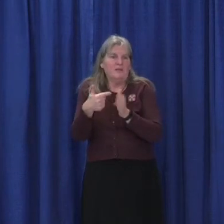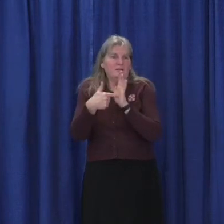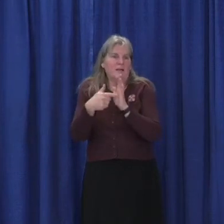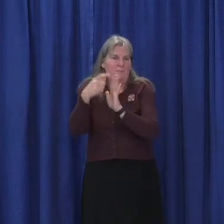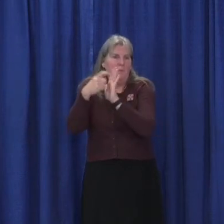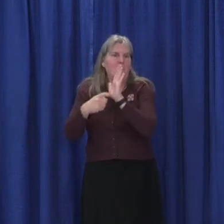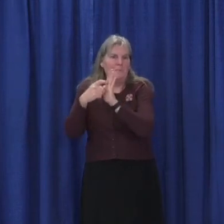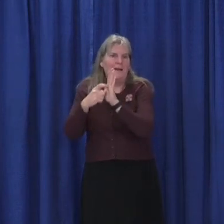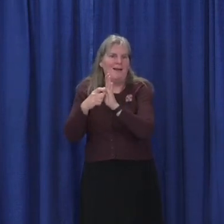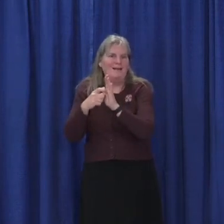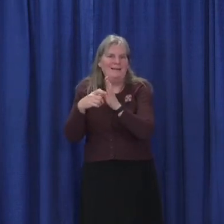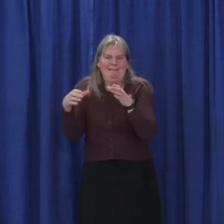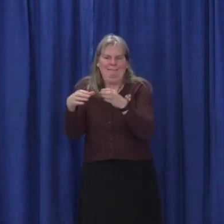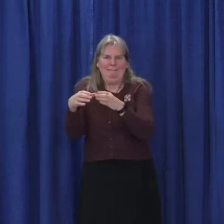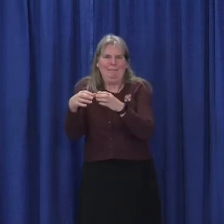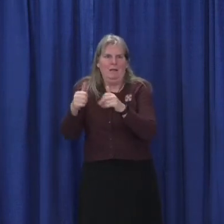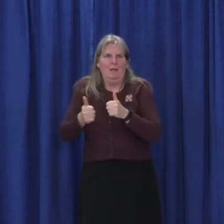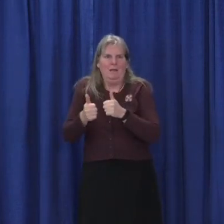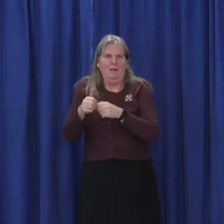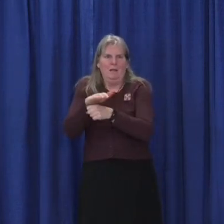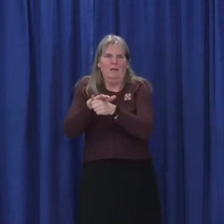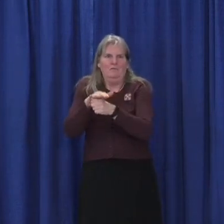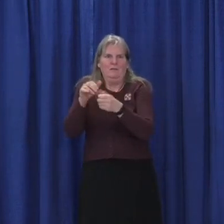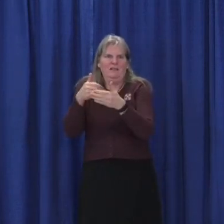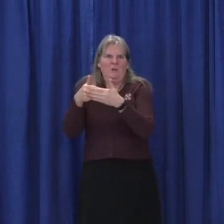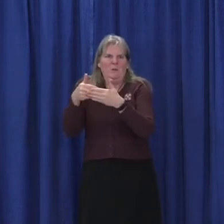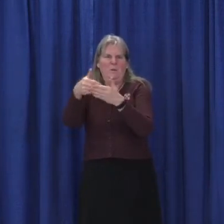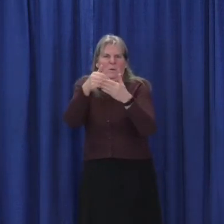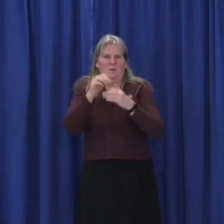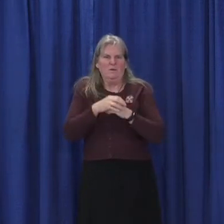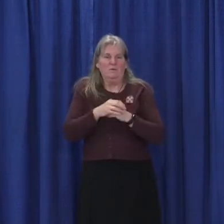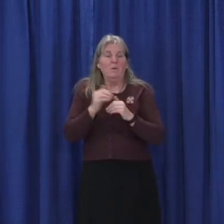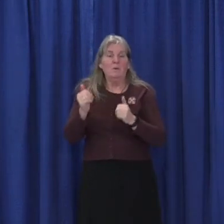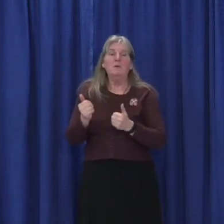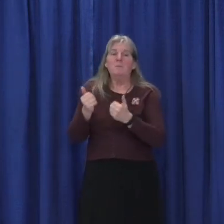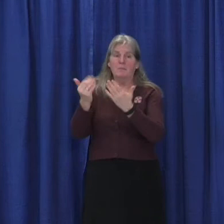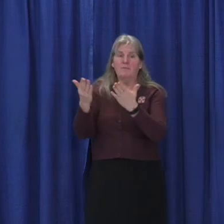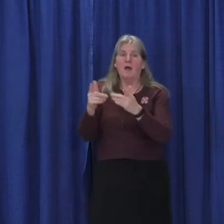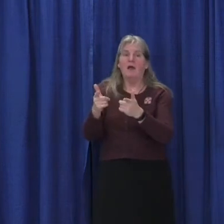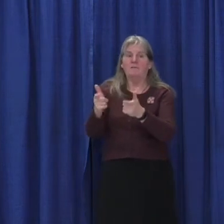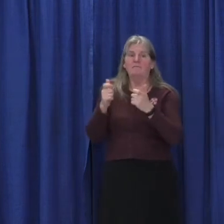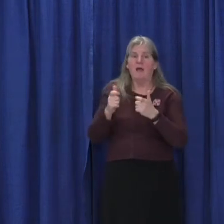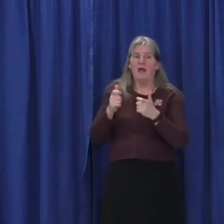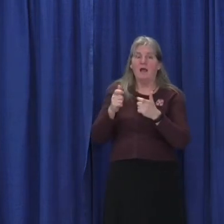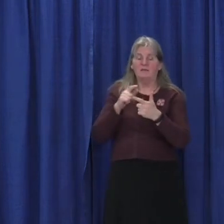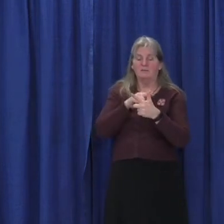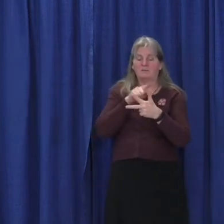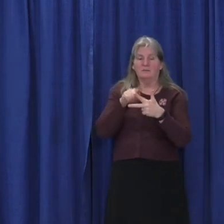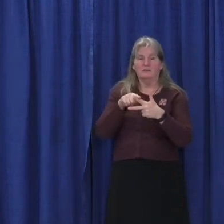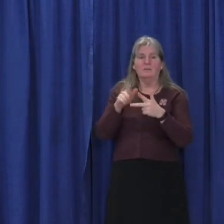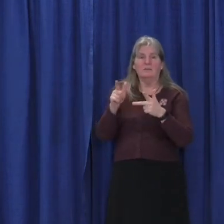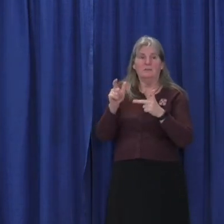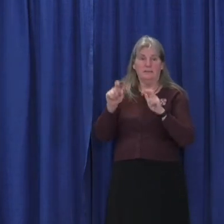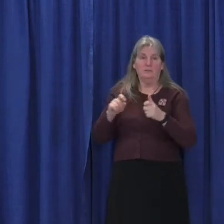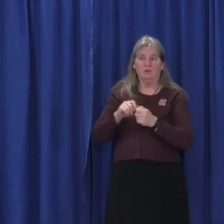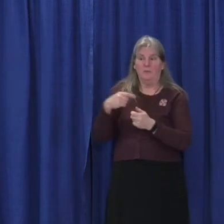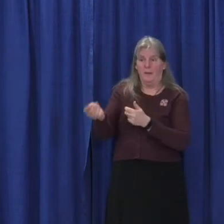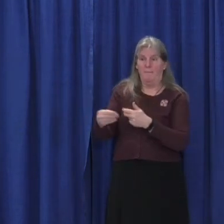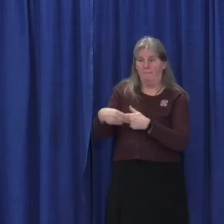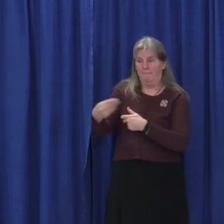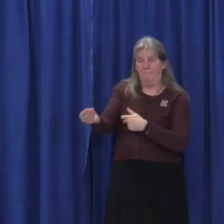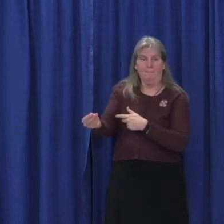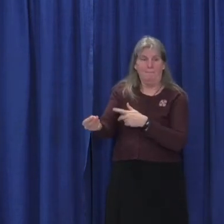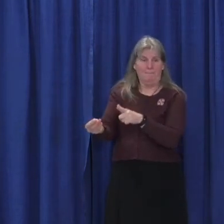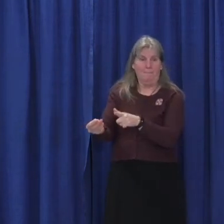settings. We have provided rapid antigen tests and rapid molecular tests to mine settings, and our mines